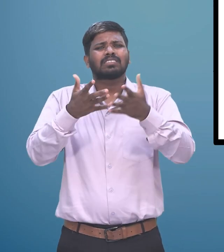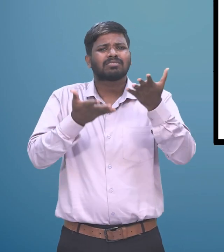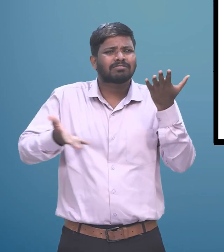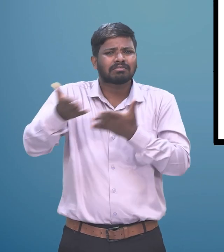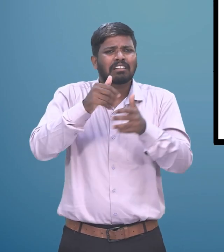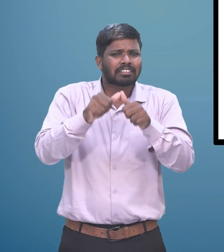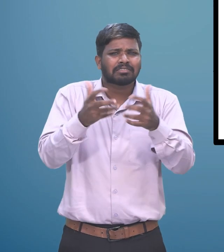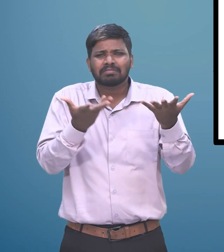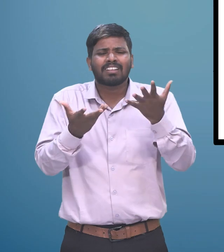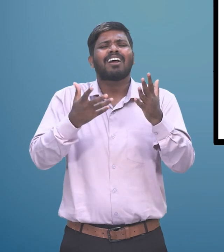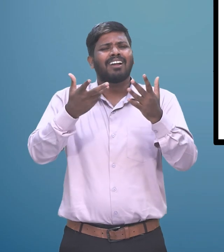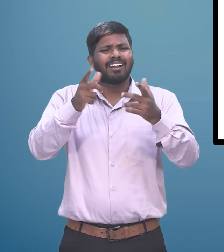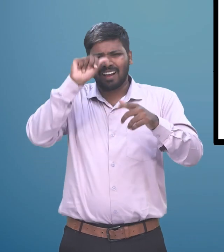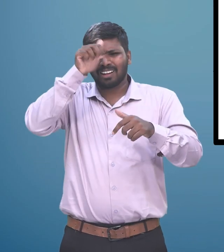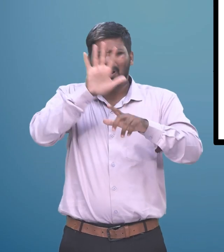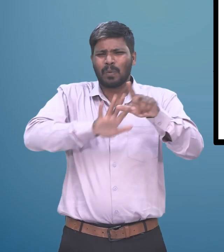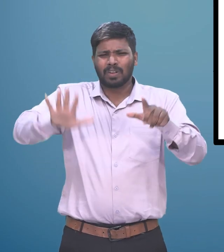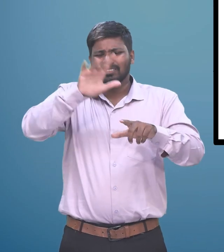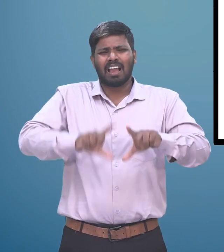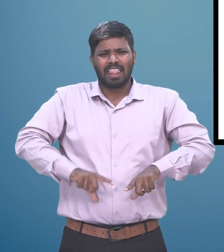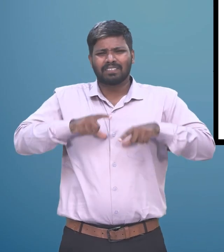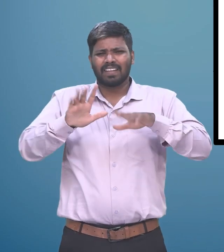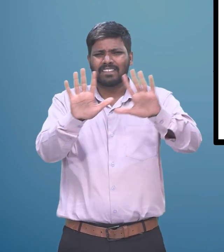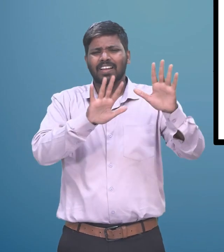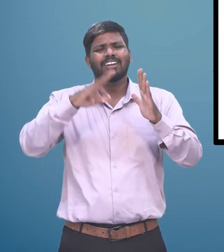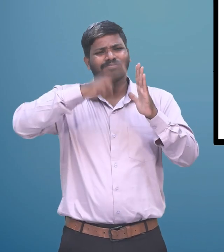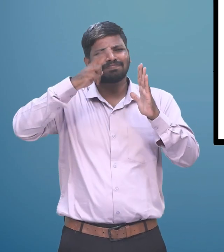we will explore a few dimensions of Indian life.